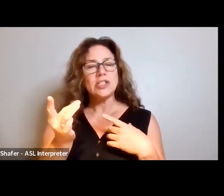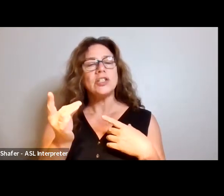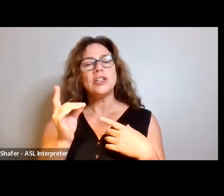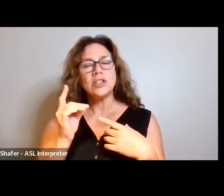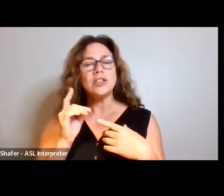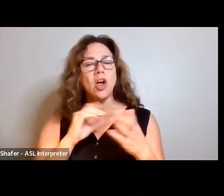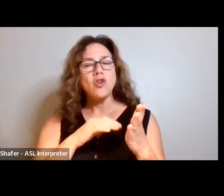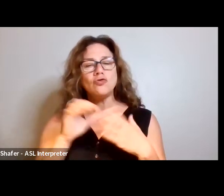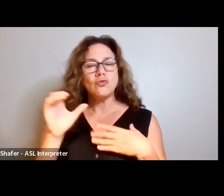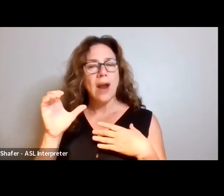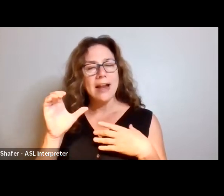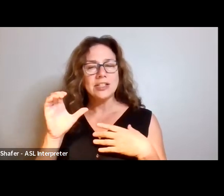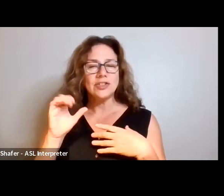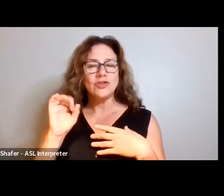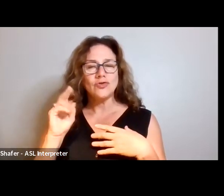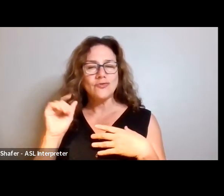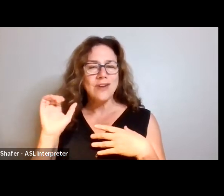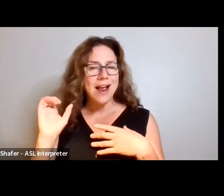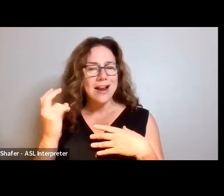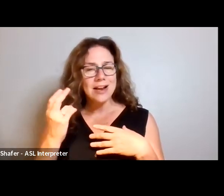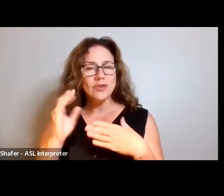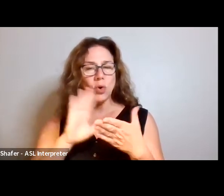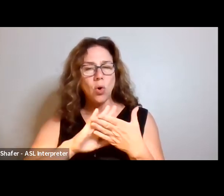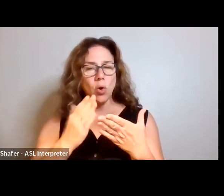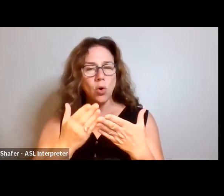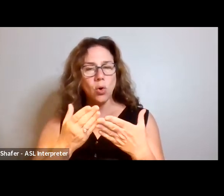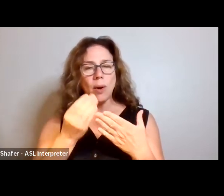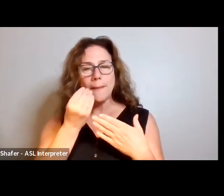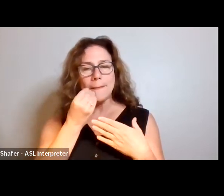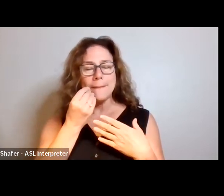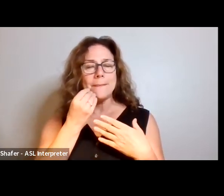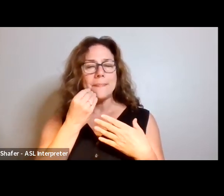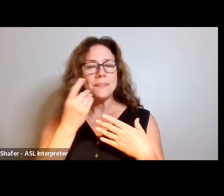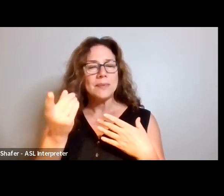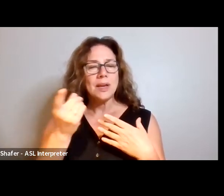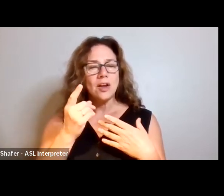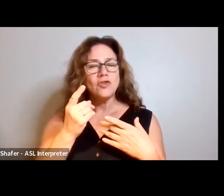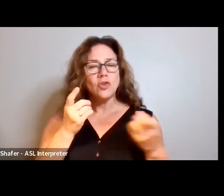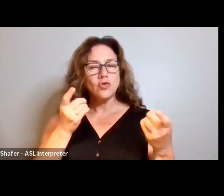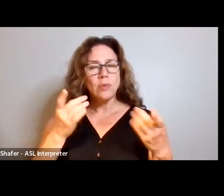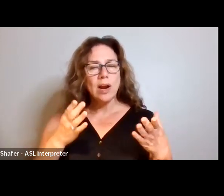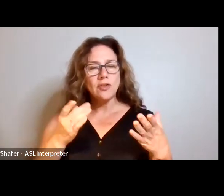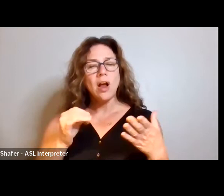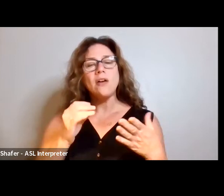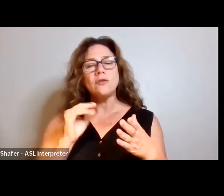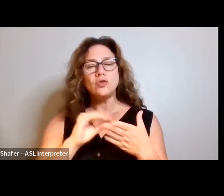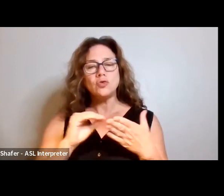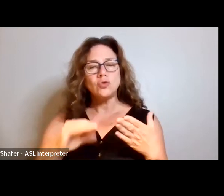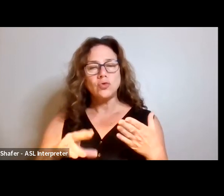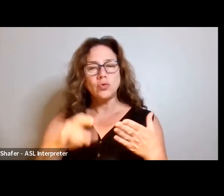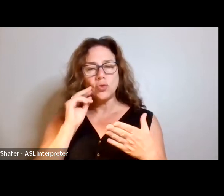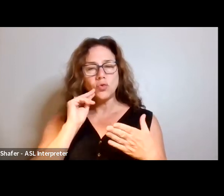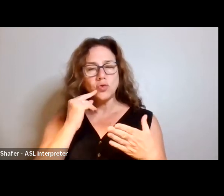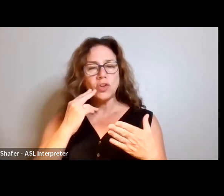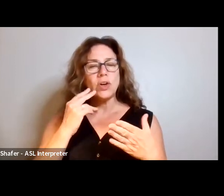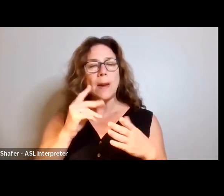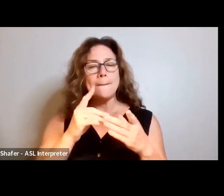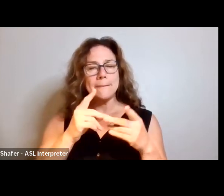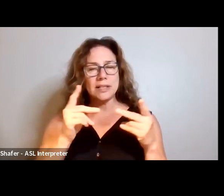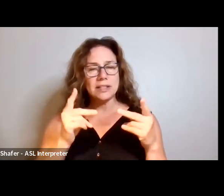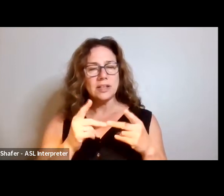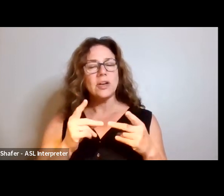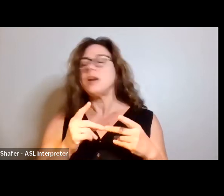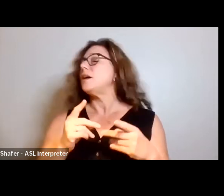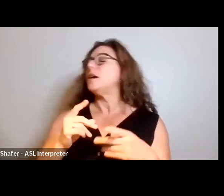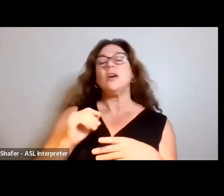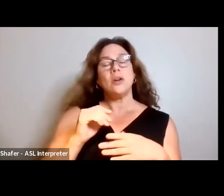meals. Given the increased responsibilities of the Director of Student Nutrition position, the board approved a new Ask Me